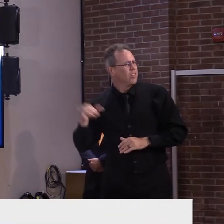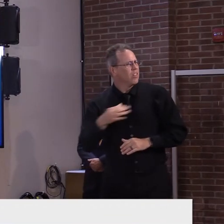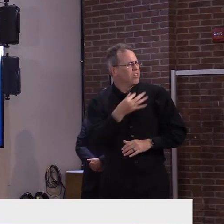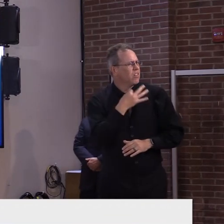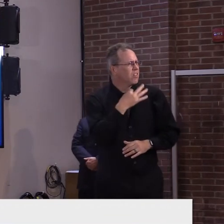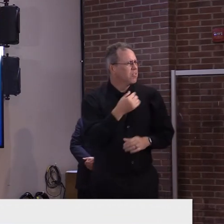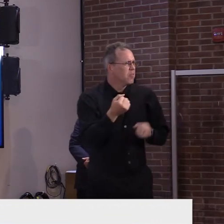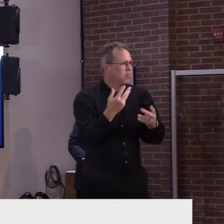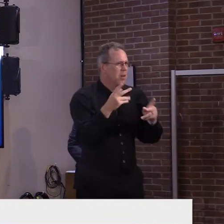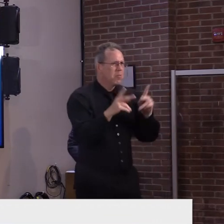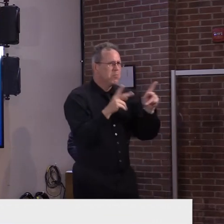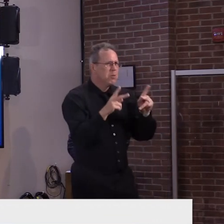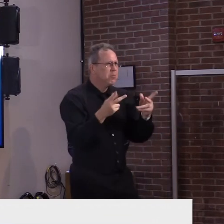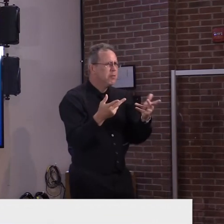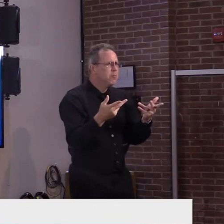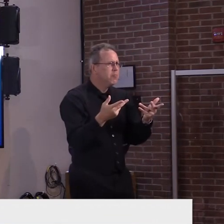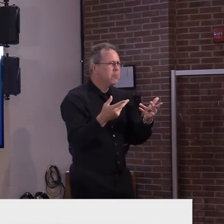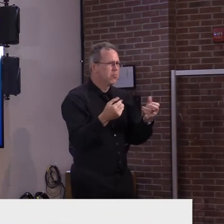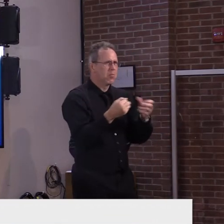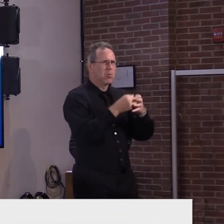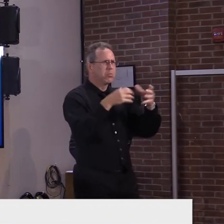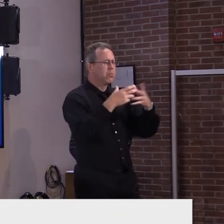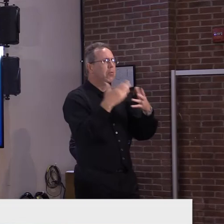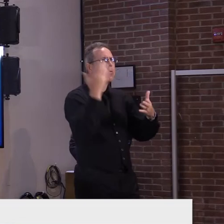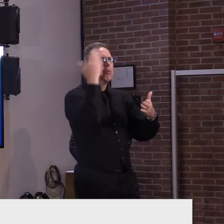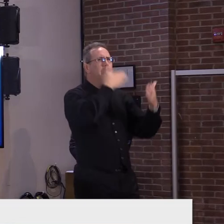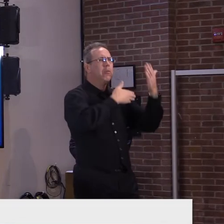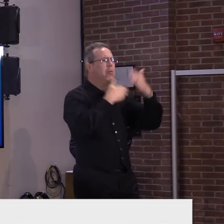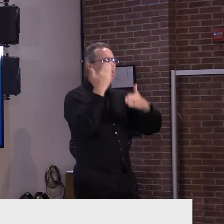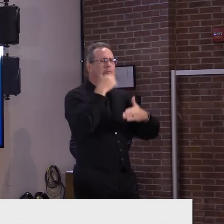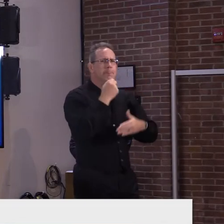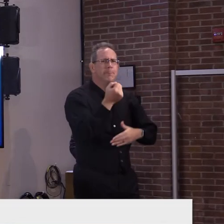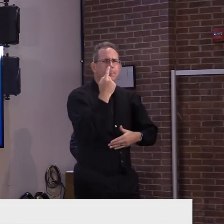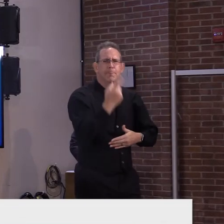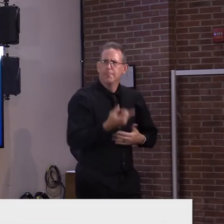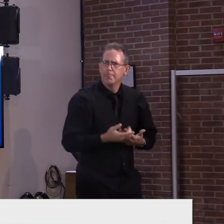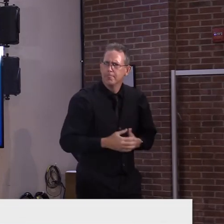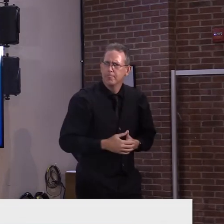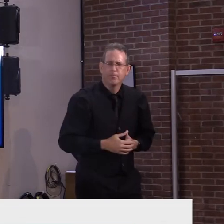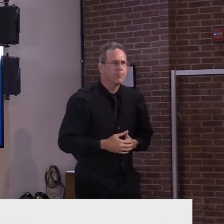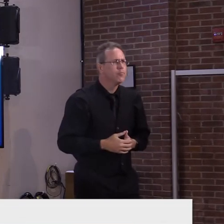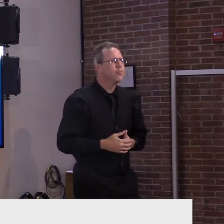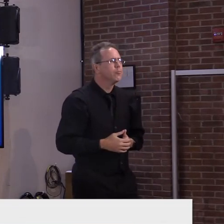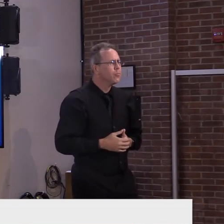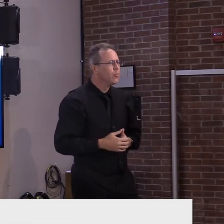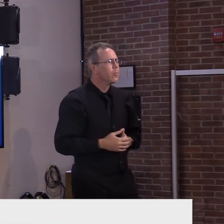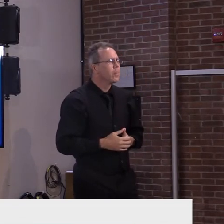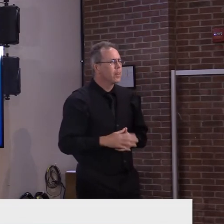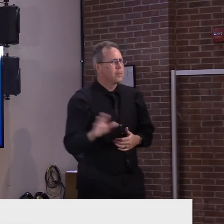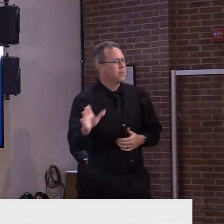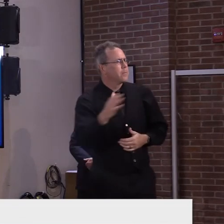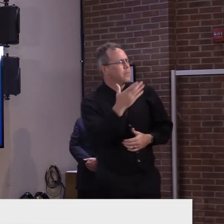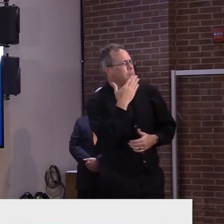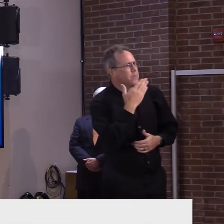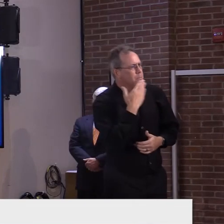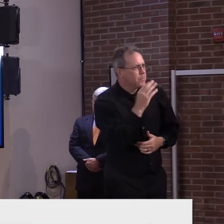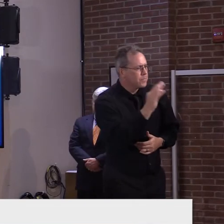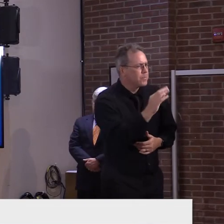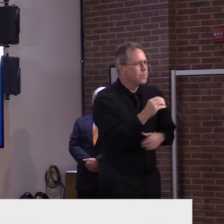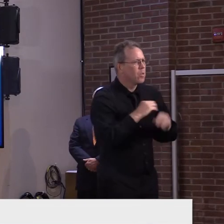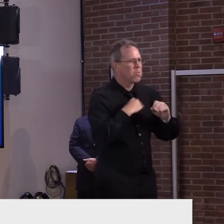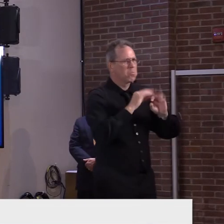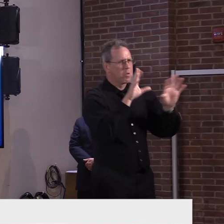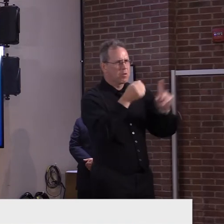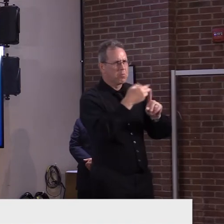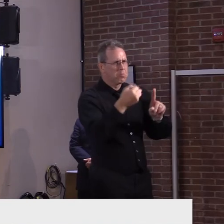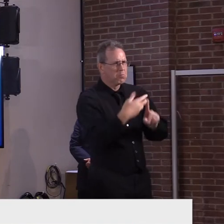undetected surge of estimated true cases. Yeah, Lisa, that, so thanks for the question. So that's right. I mean, that